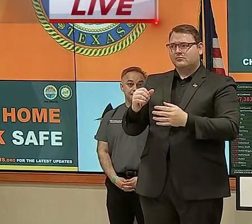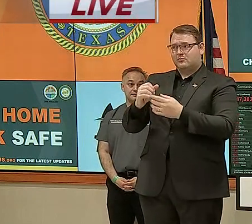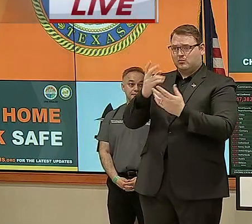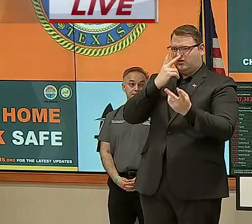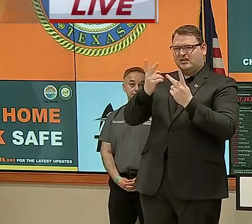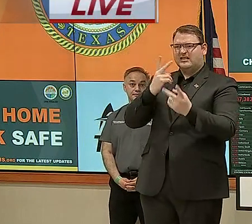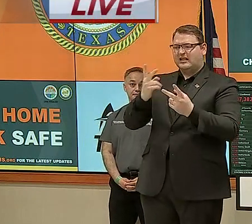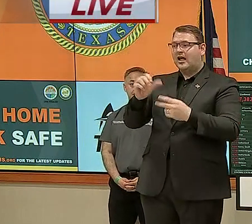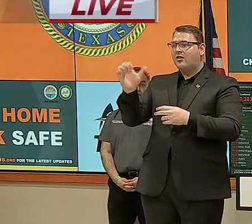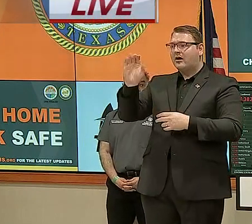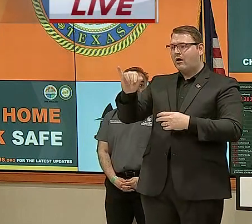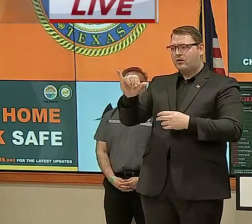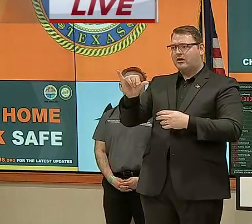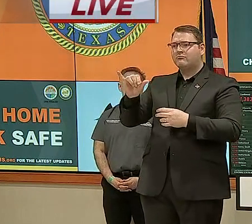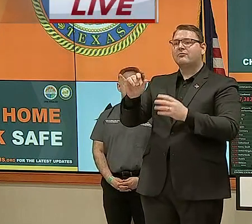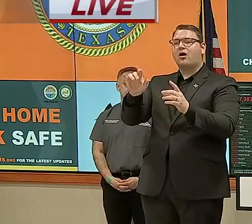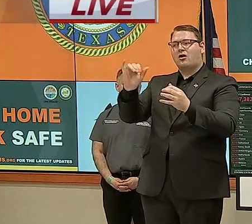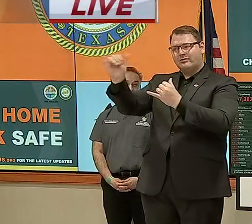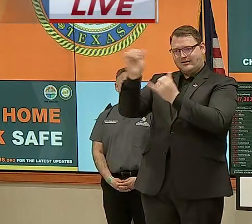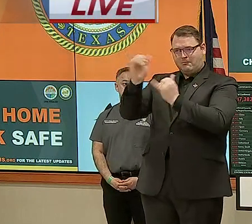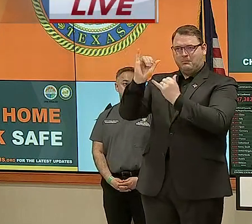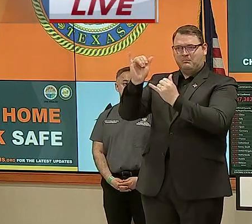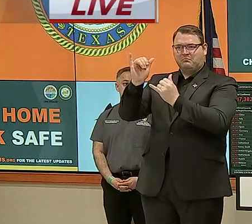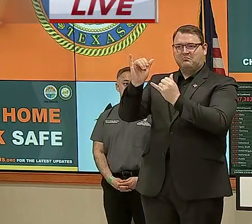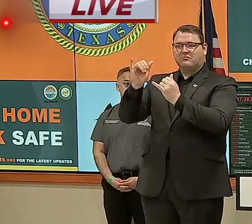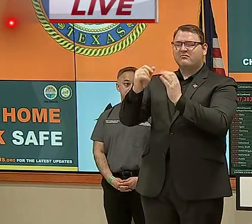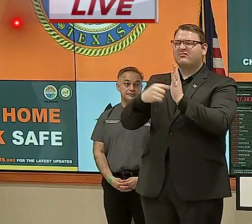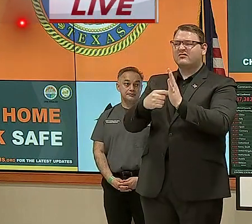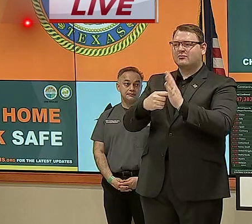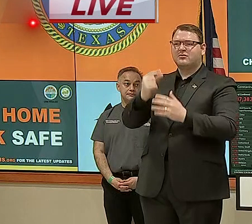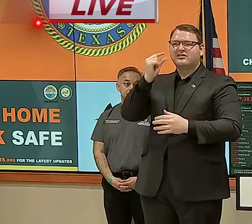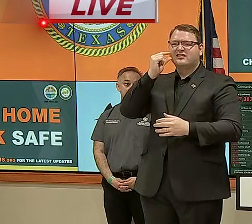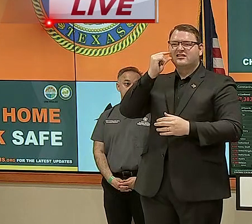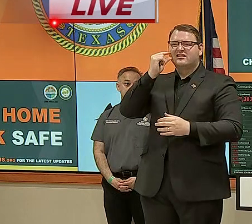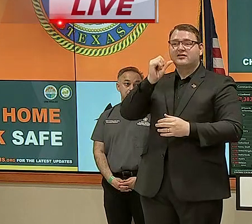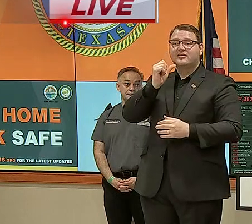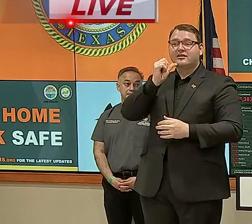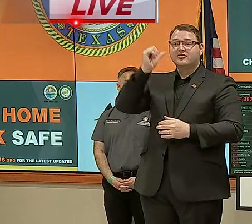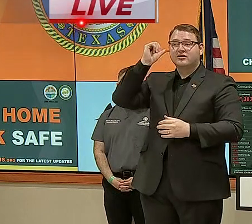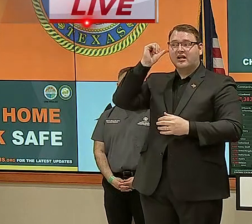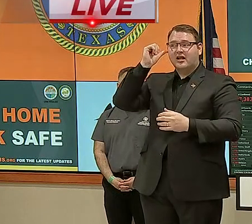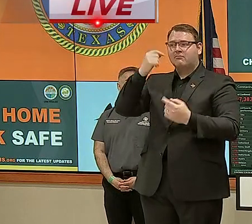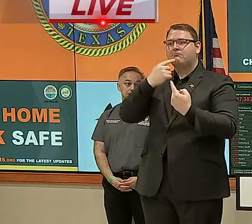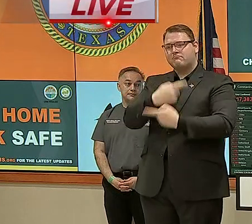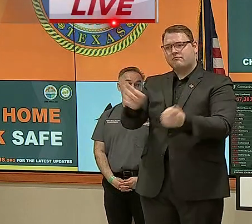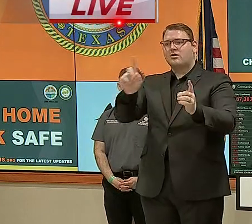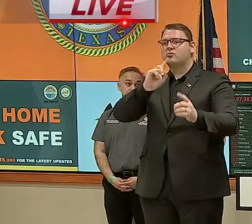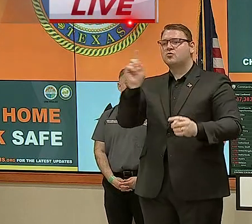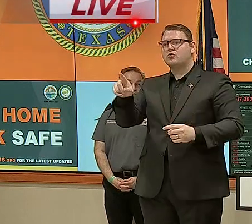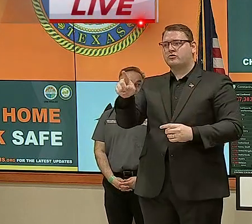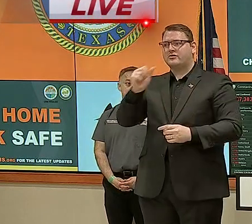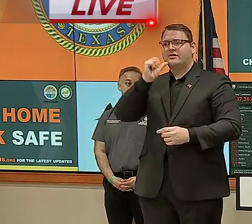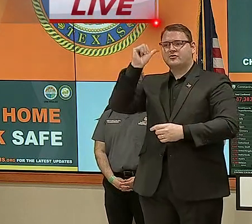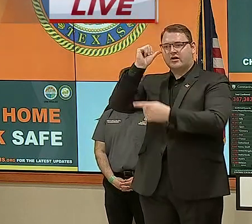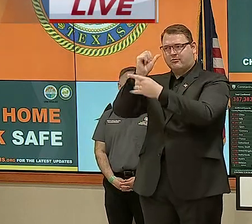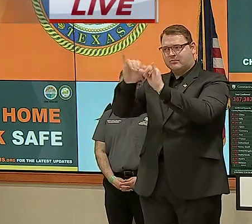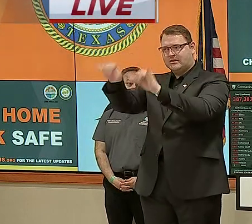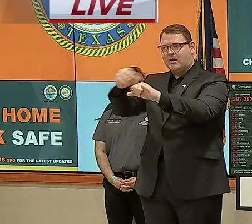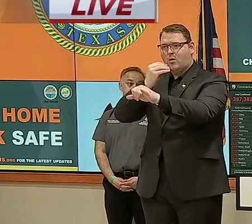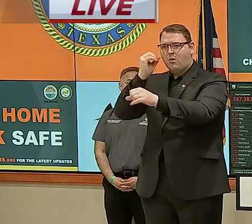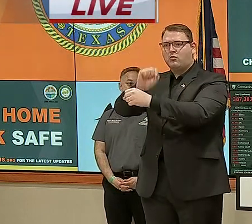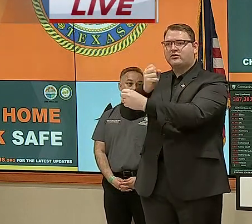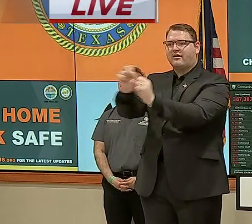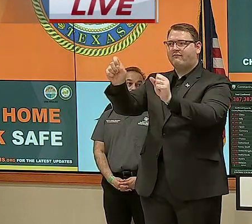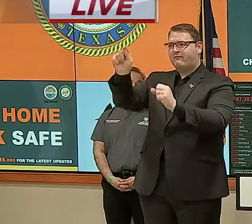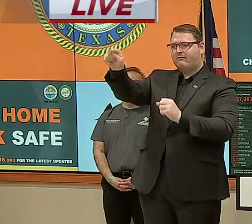taken similar actions. San Antonio, for example, announced its order yesterday. Stay home, work